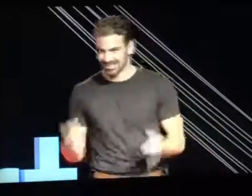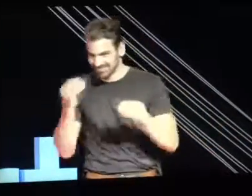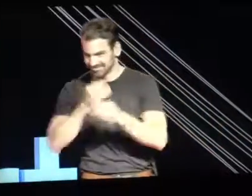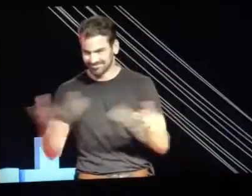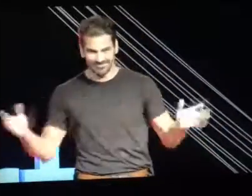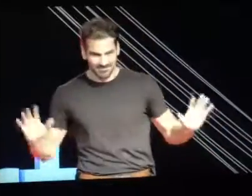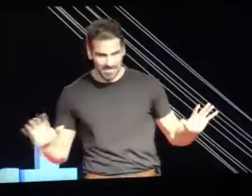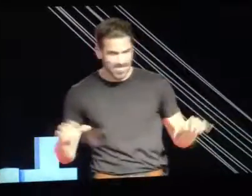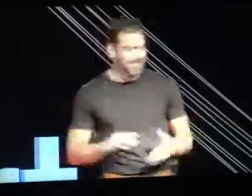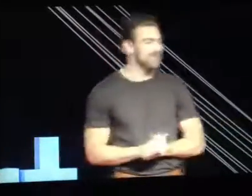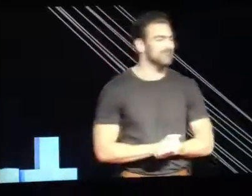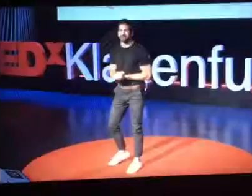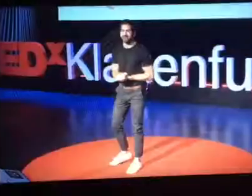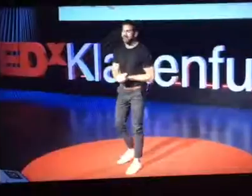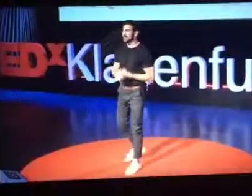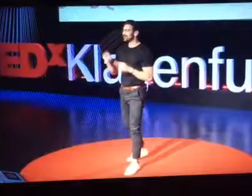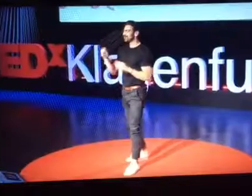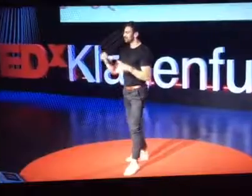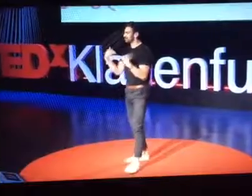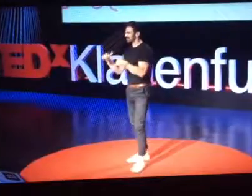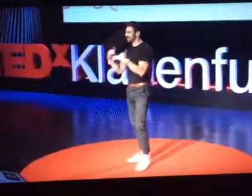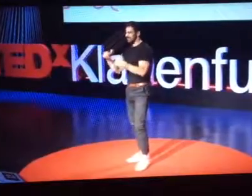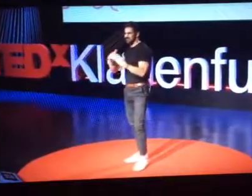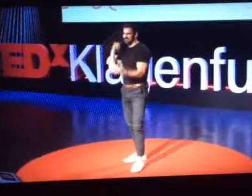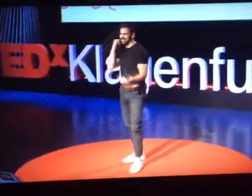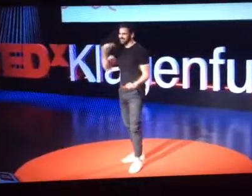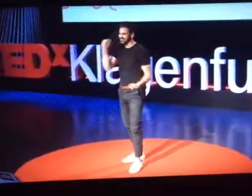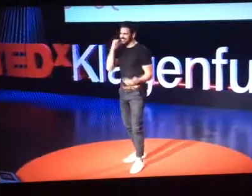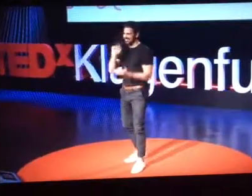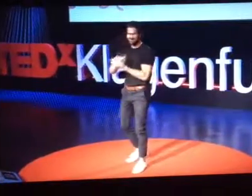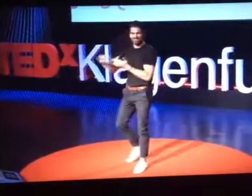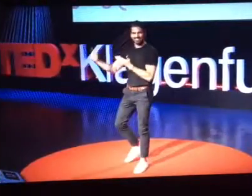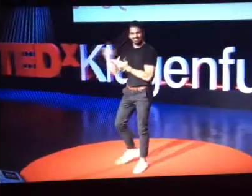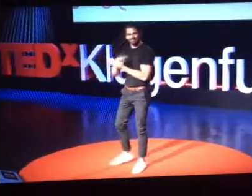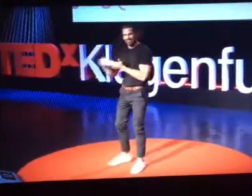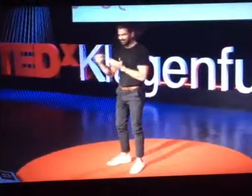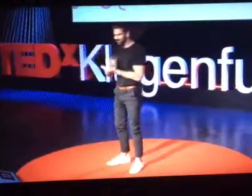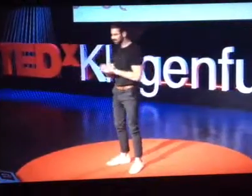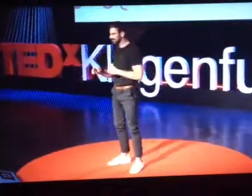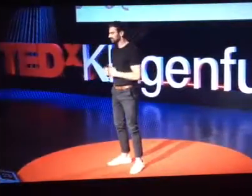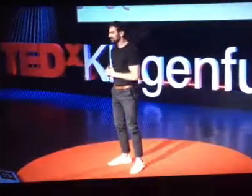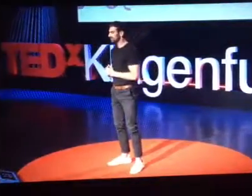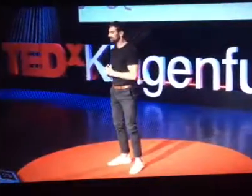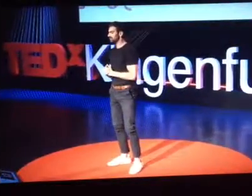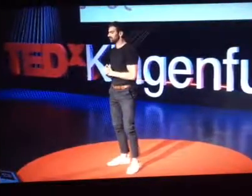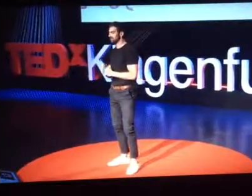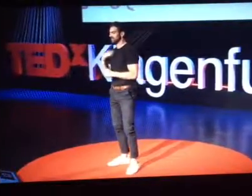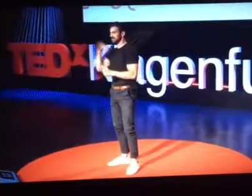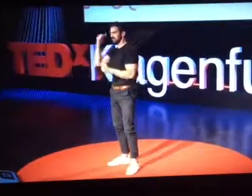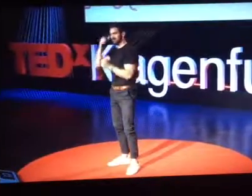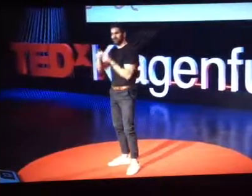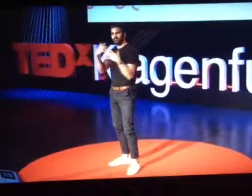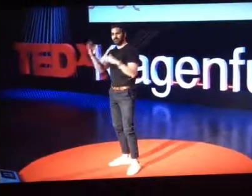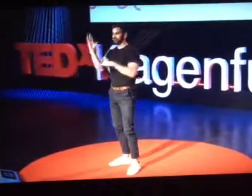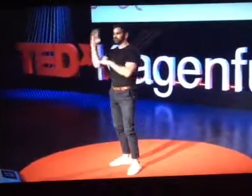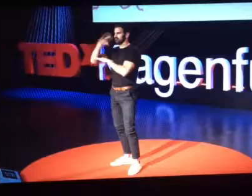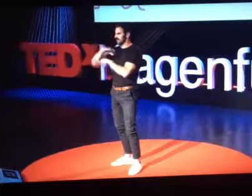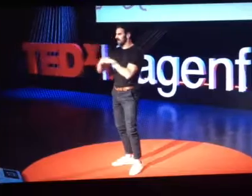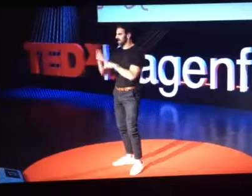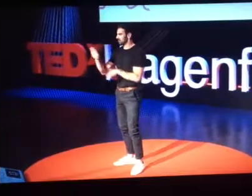And forewarning, I am a very good volleyball player. So we would play almost every day, every single week. And I